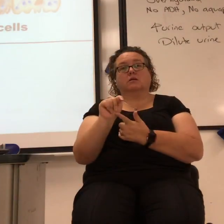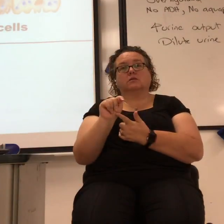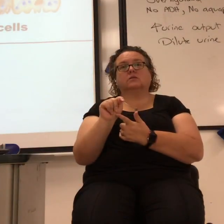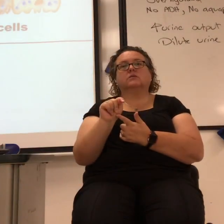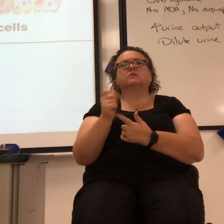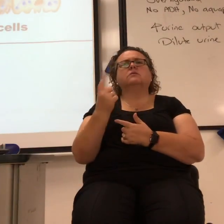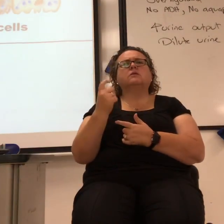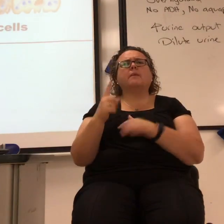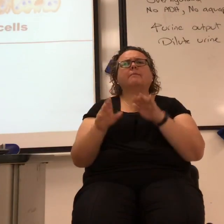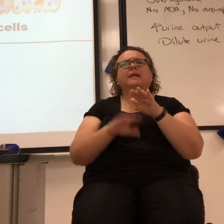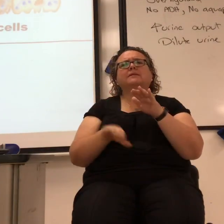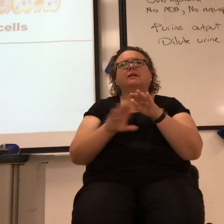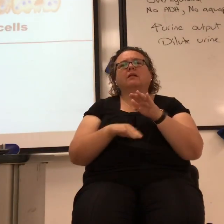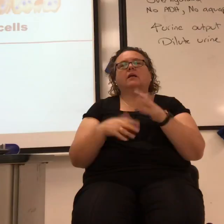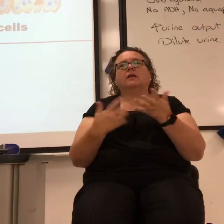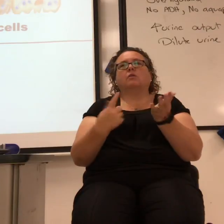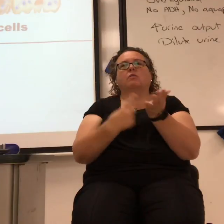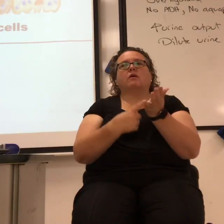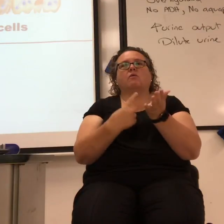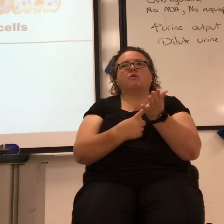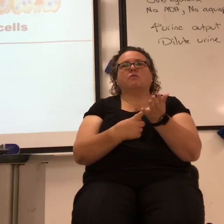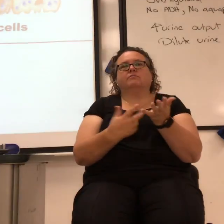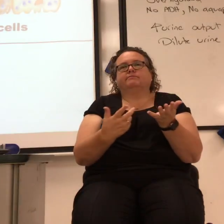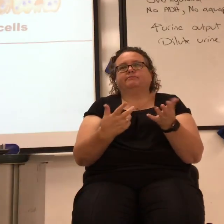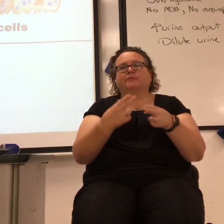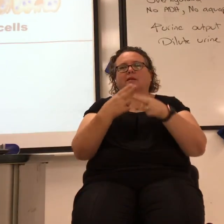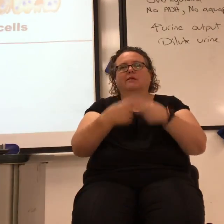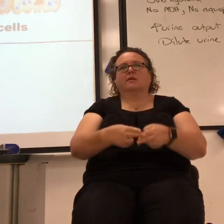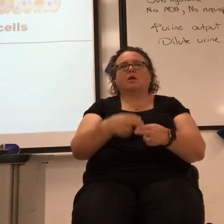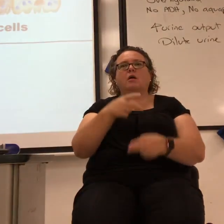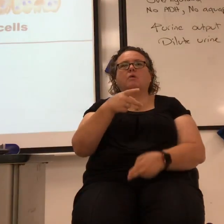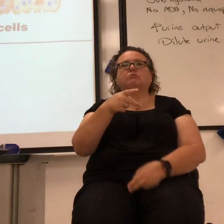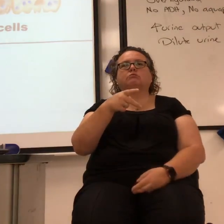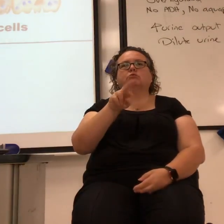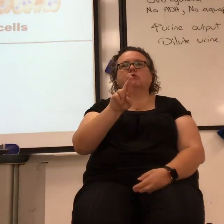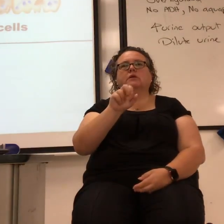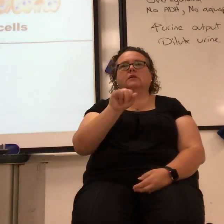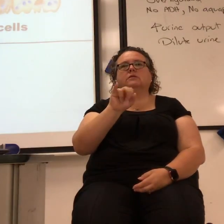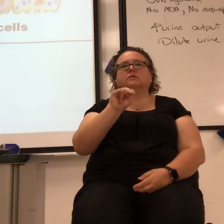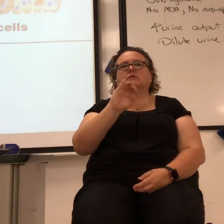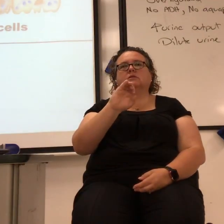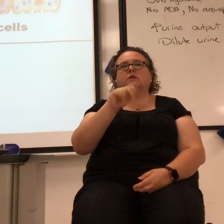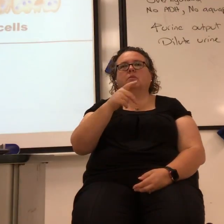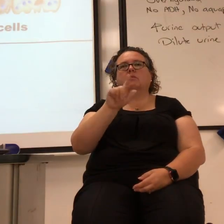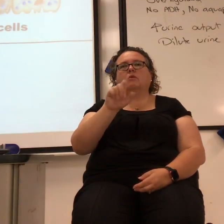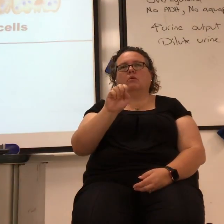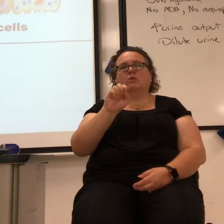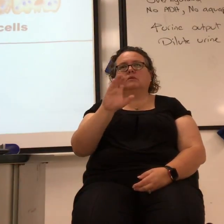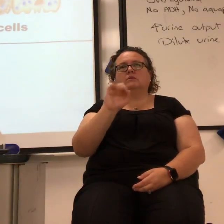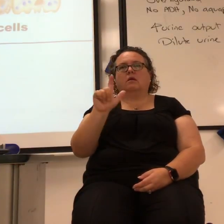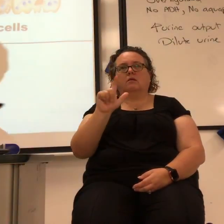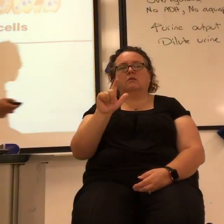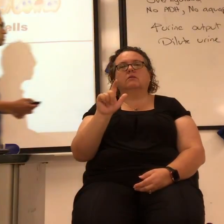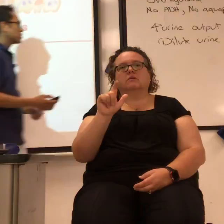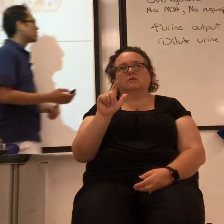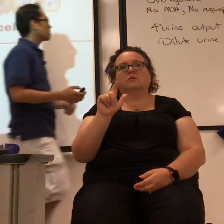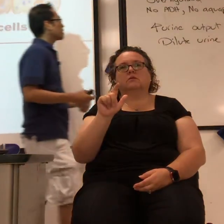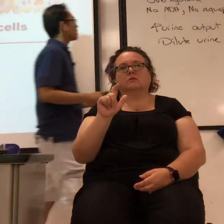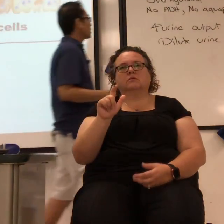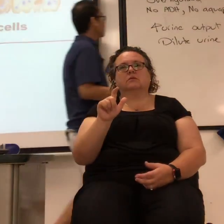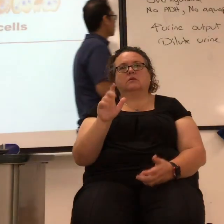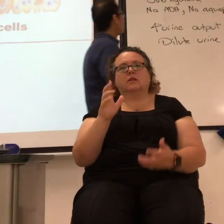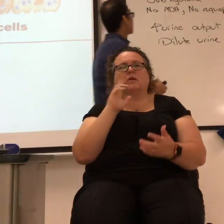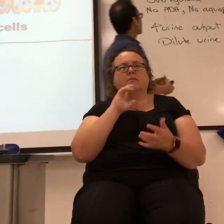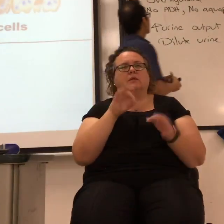there's basically what they call the principal cell and these intercalated cells. You can find those.